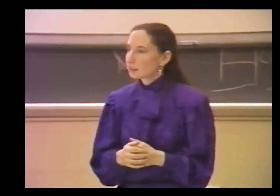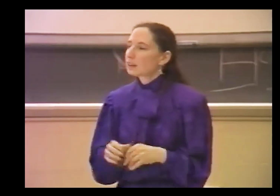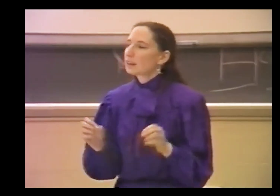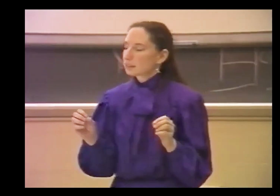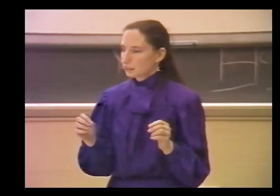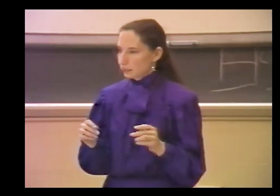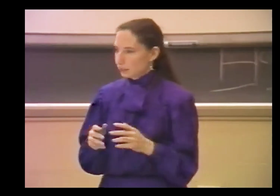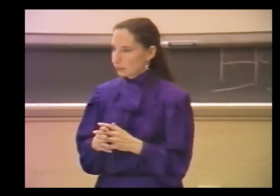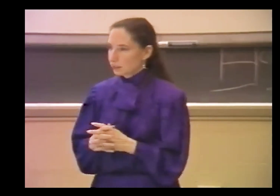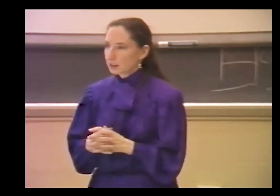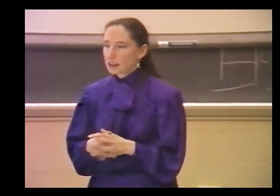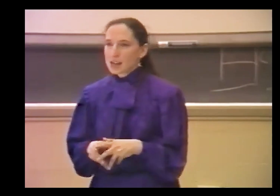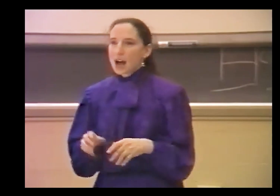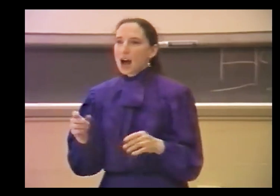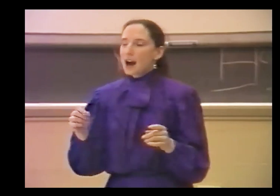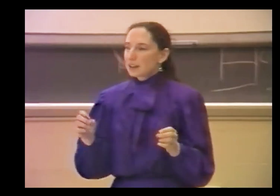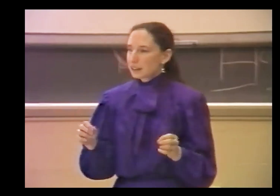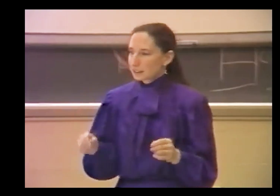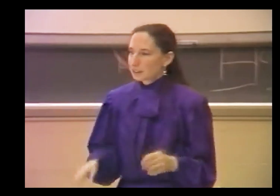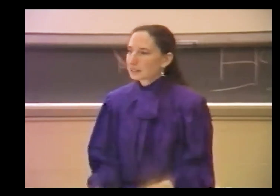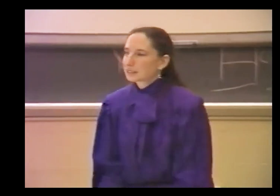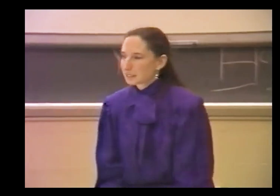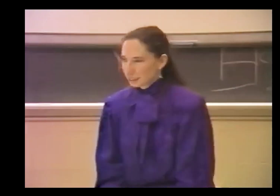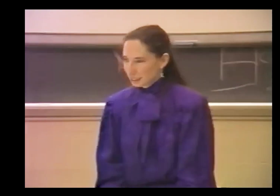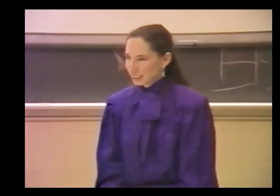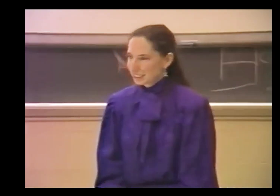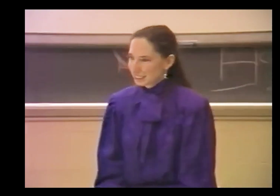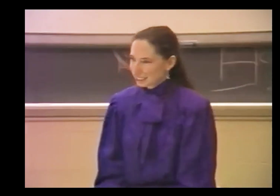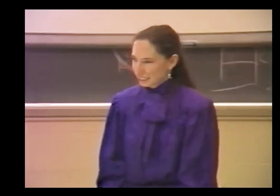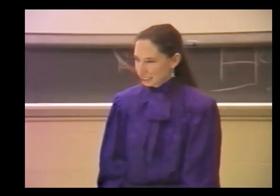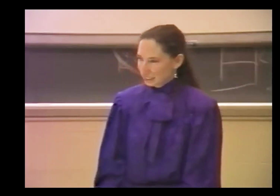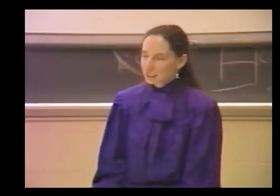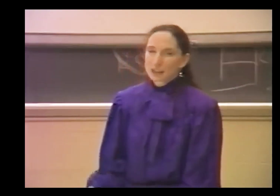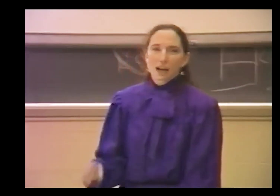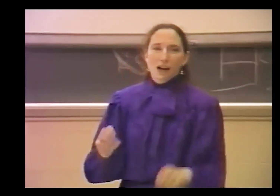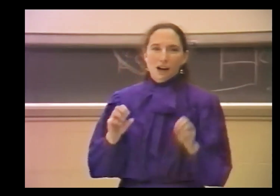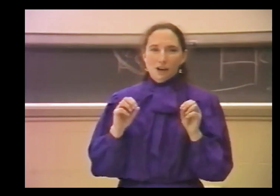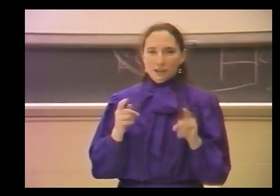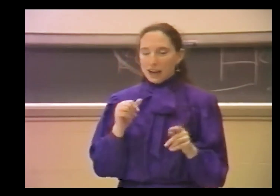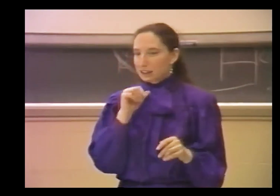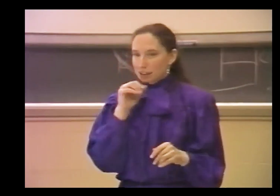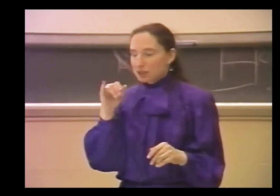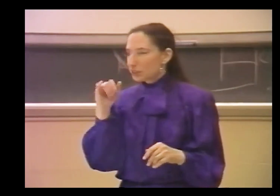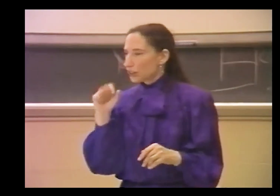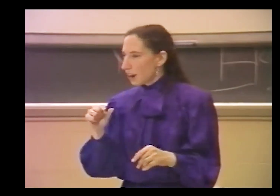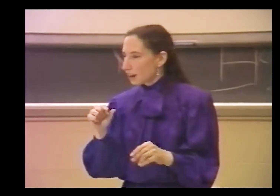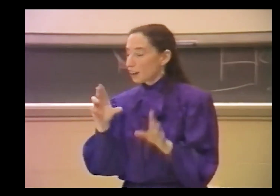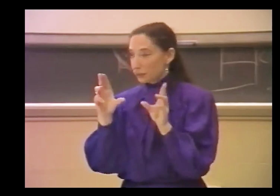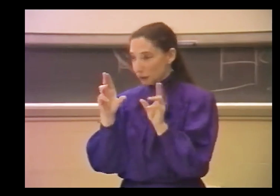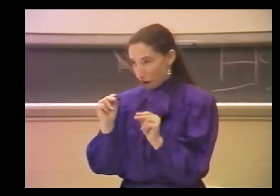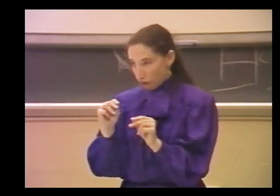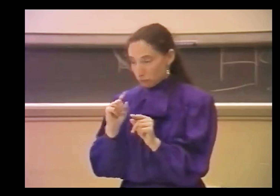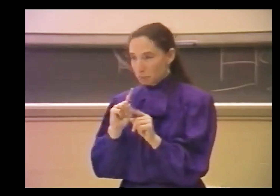Not a broken jug, but a jug. Okay. Jug, no.